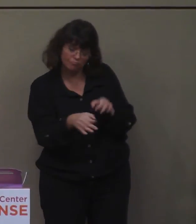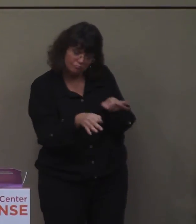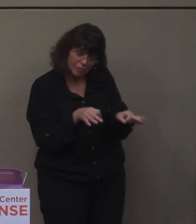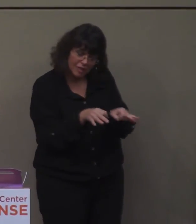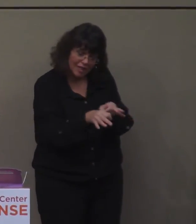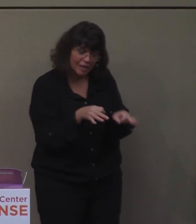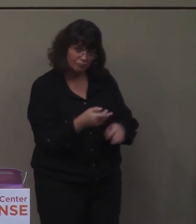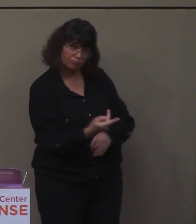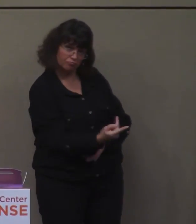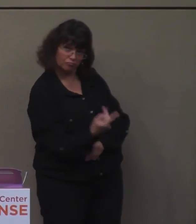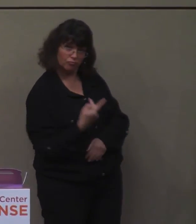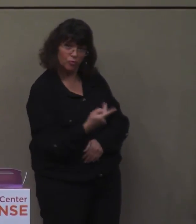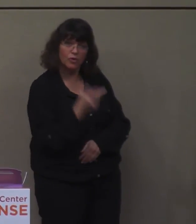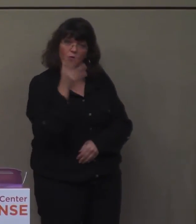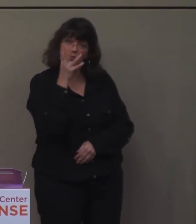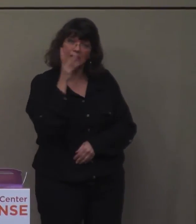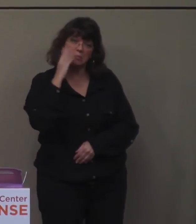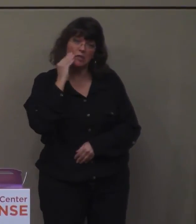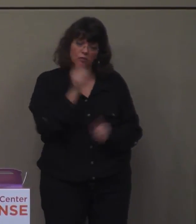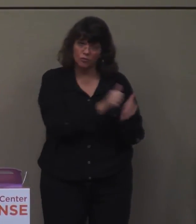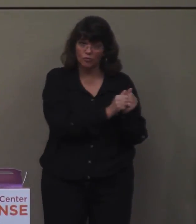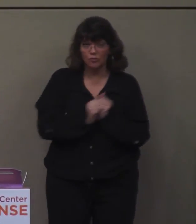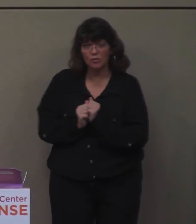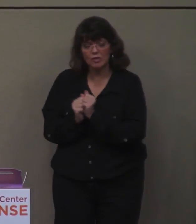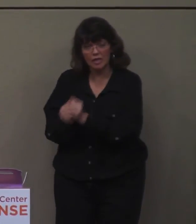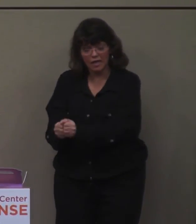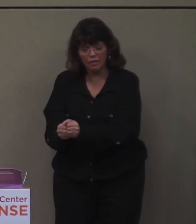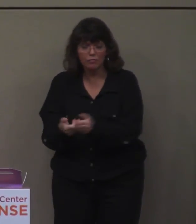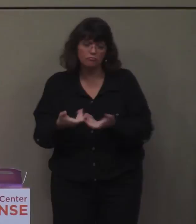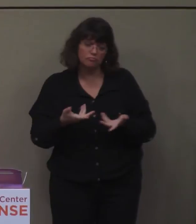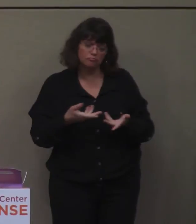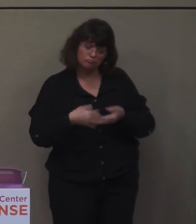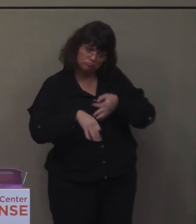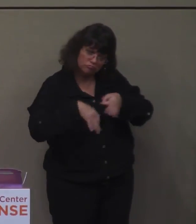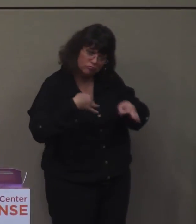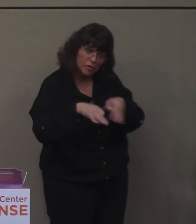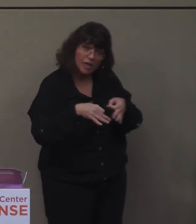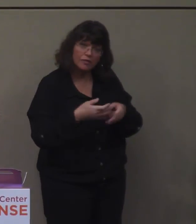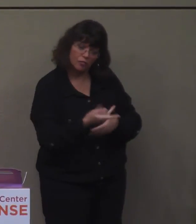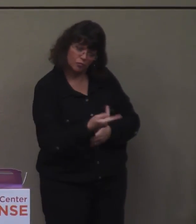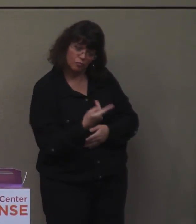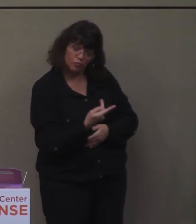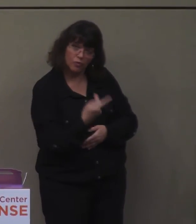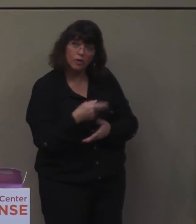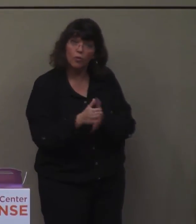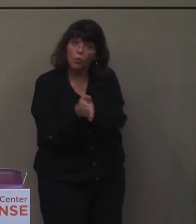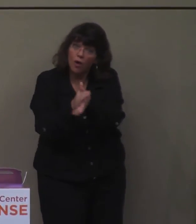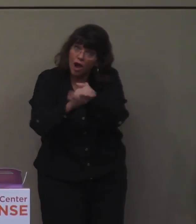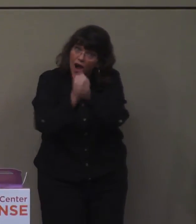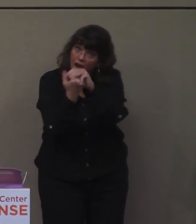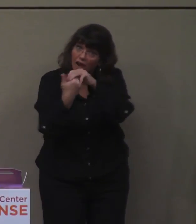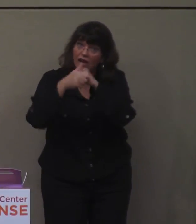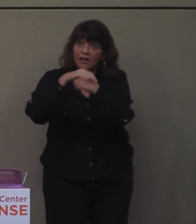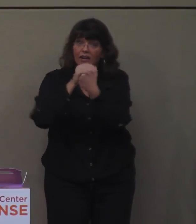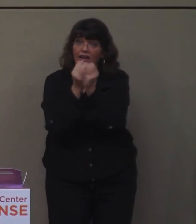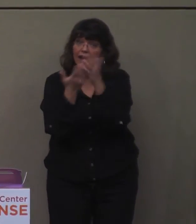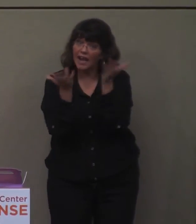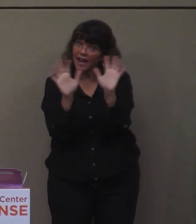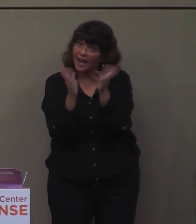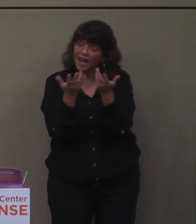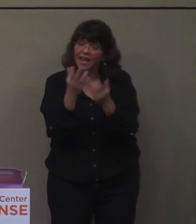is the importance of, remembering to wash our hands and to take care of ourselves and to make healthy choices with that.